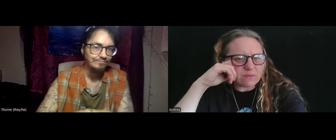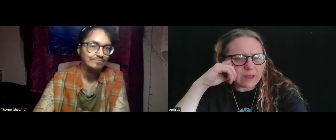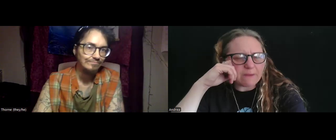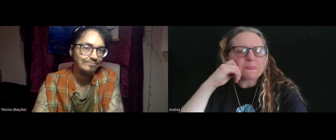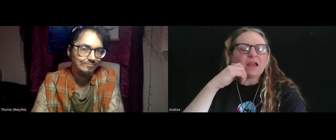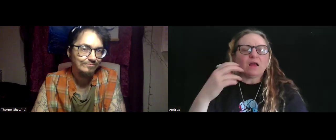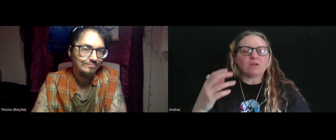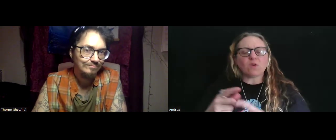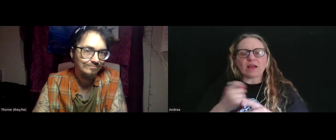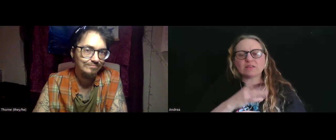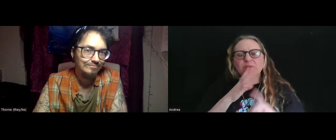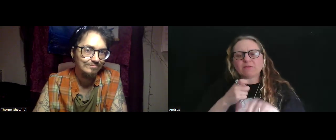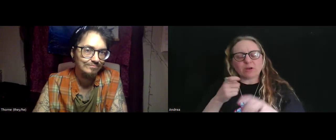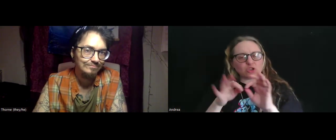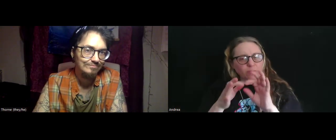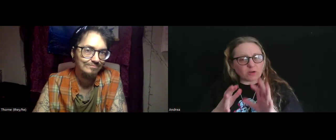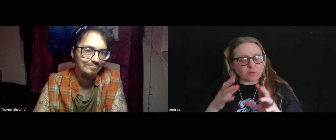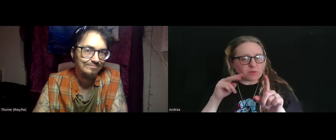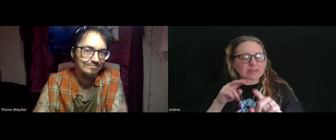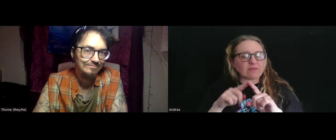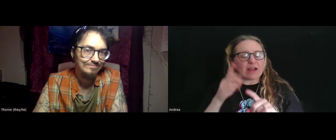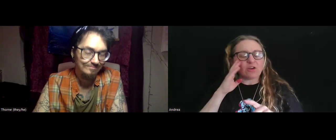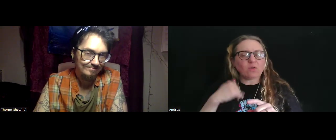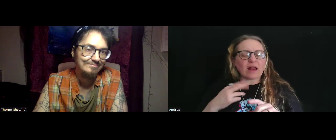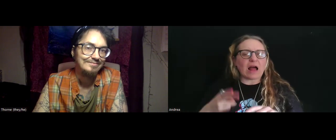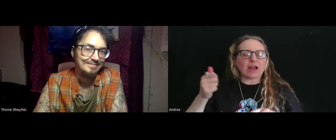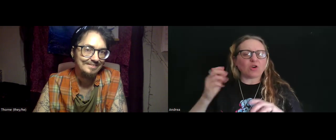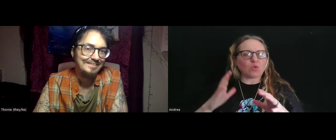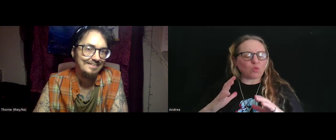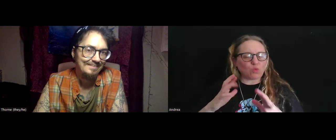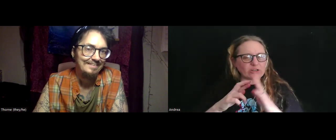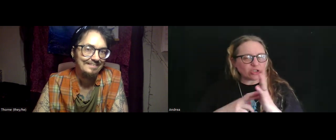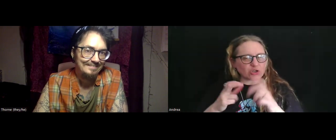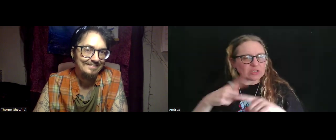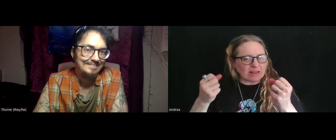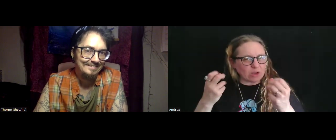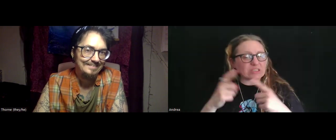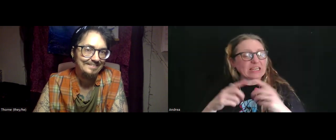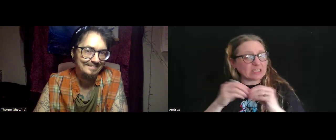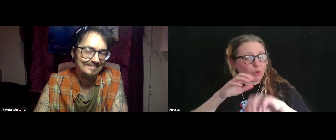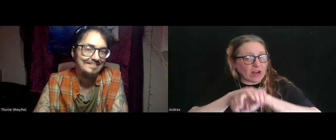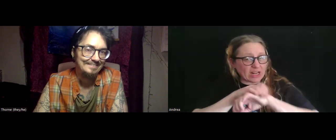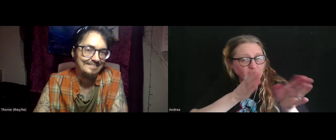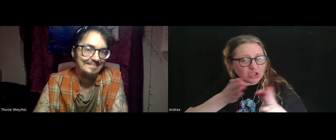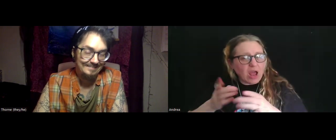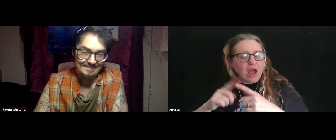yeah. So I can speak from an interpreter's perspective. I know that higher register sign language is more English, but